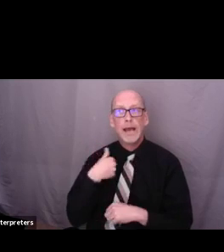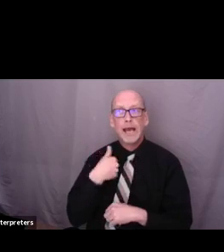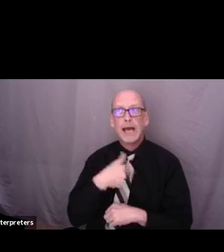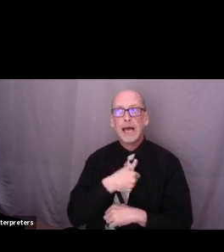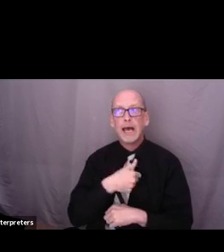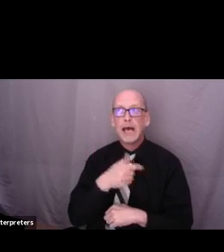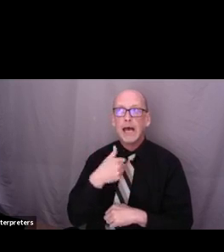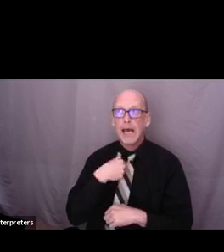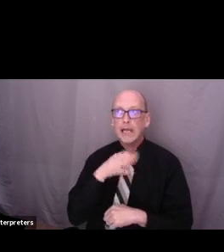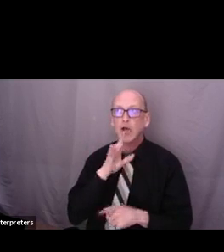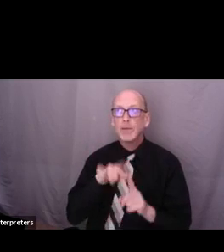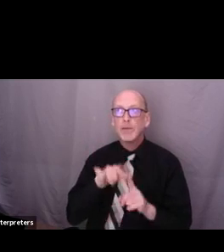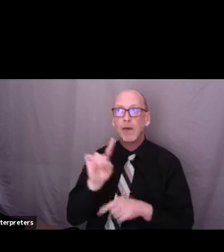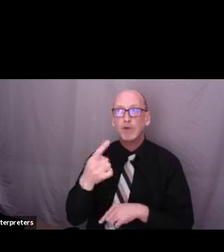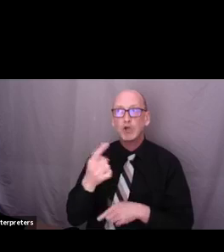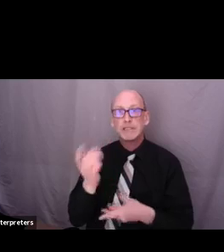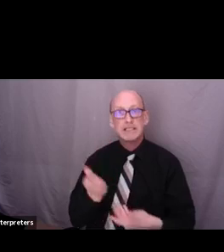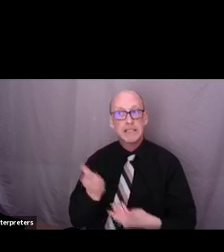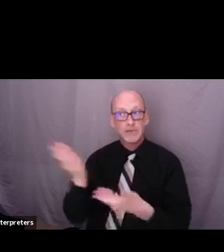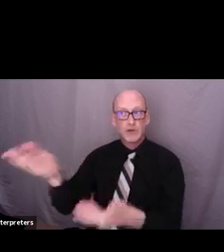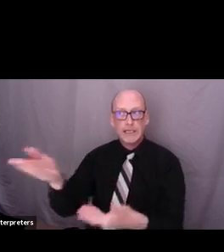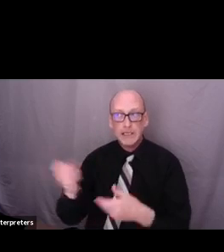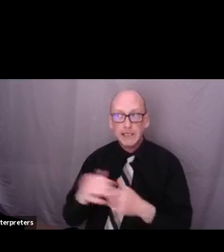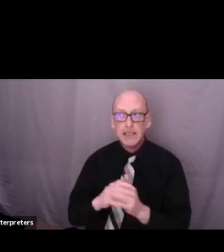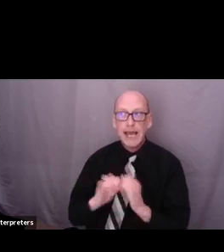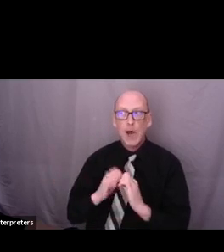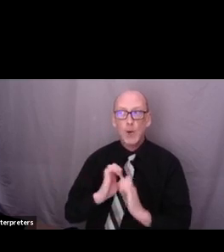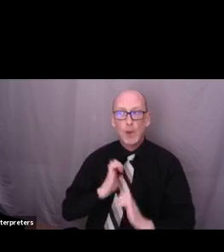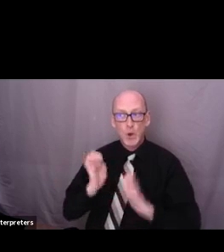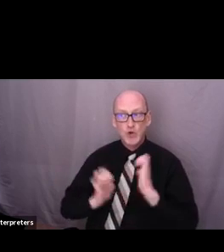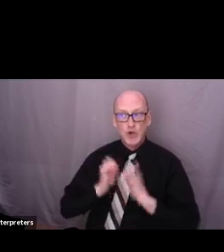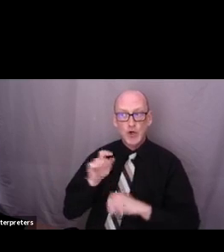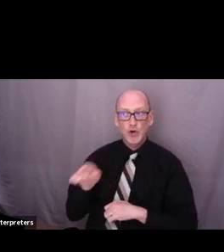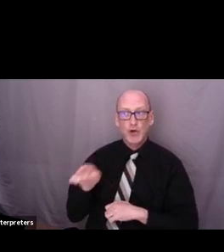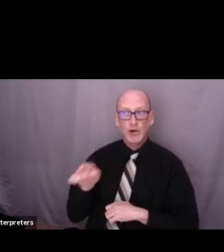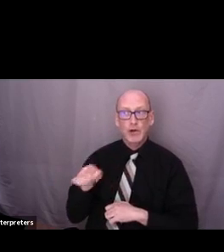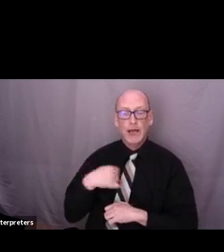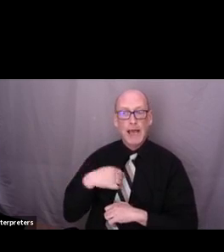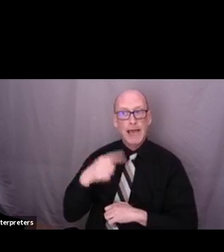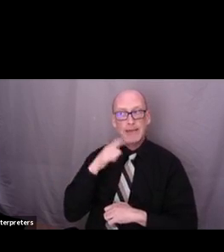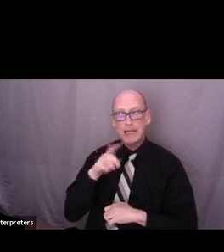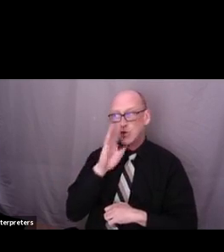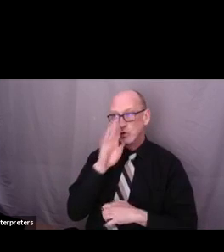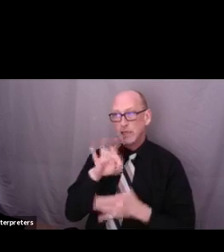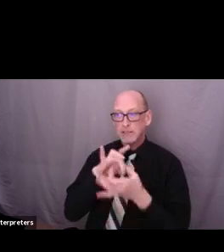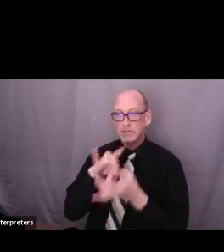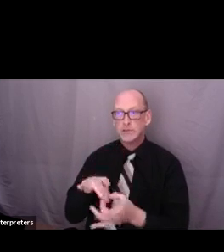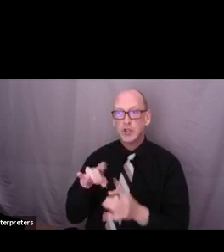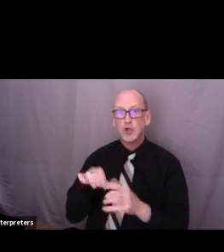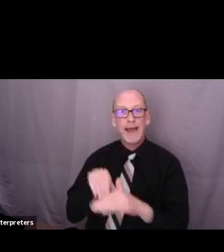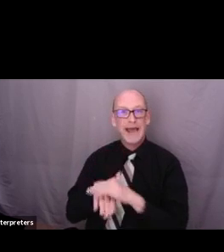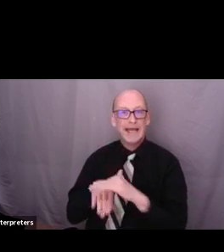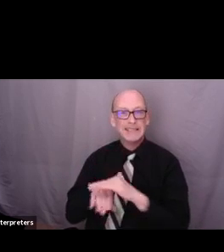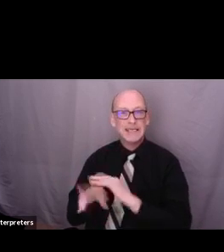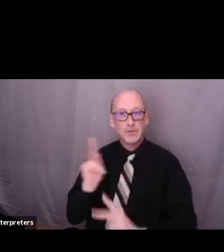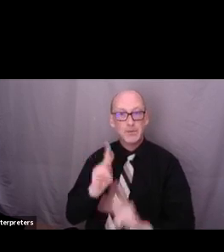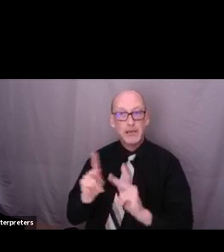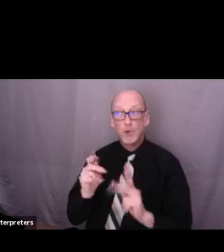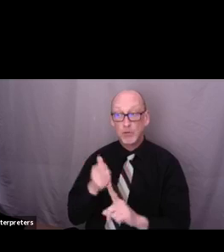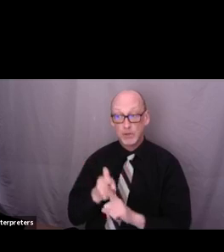first delivery and how kind of emotional it was, I think it was directly tied to the access, because people were